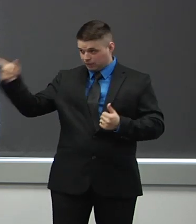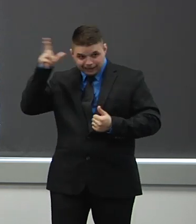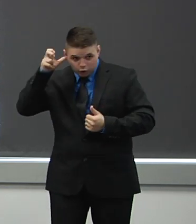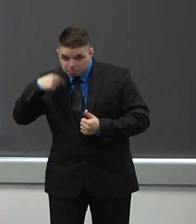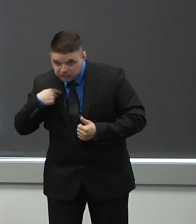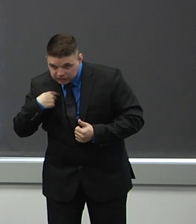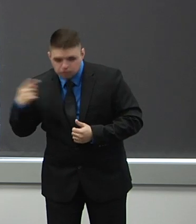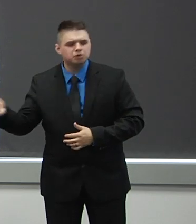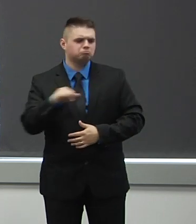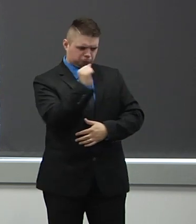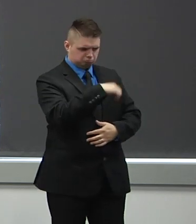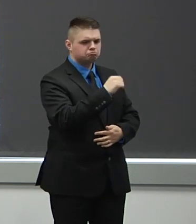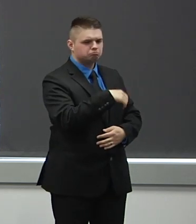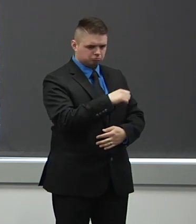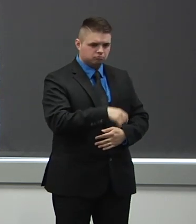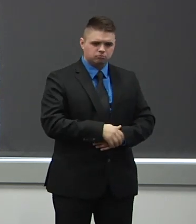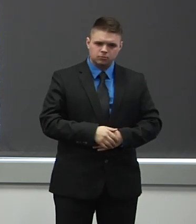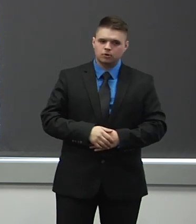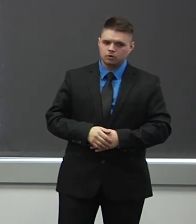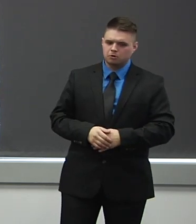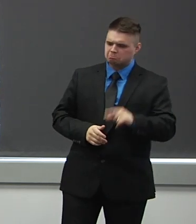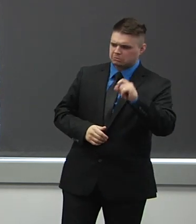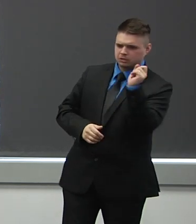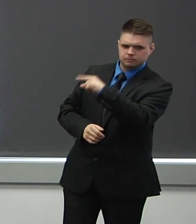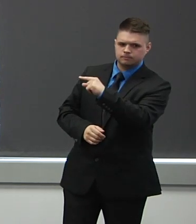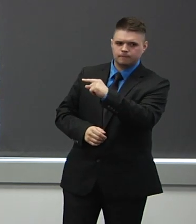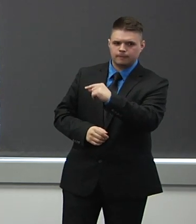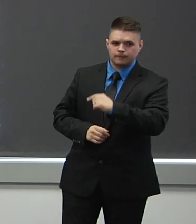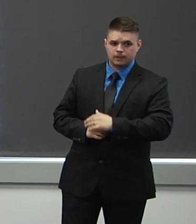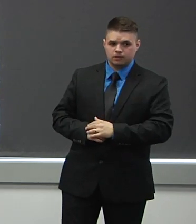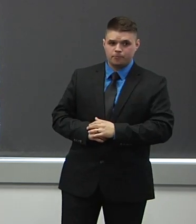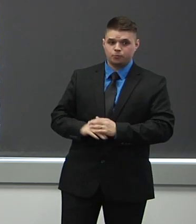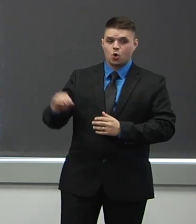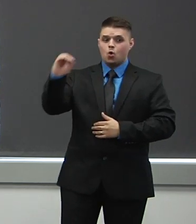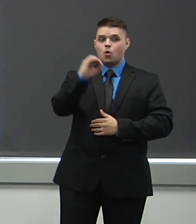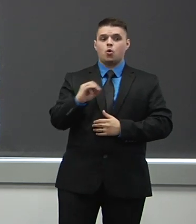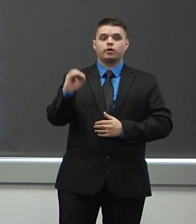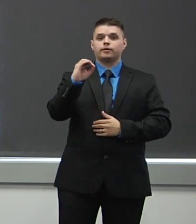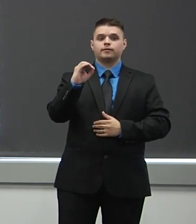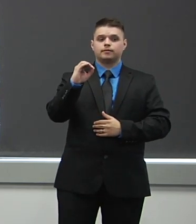great. I just wanted to ask, I think Oregon is known to have one of